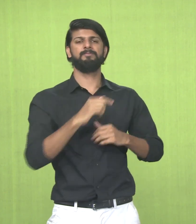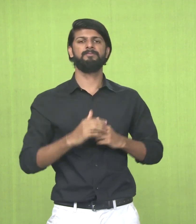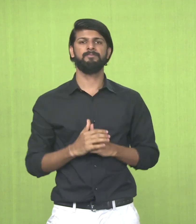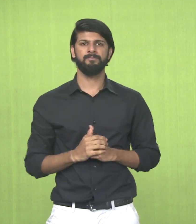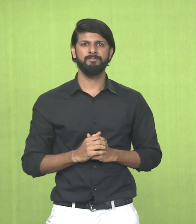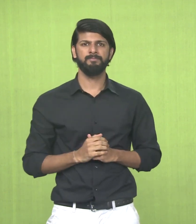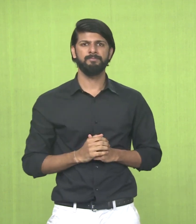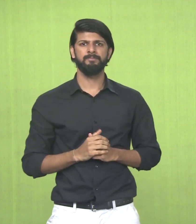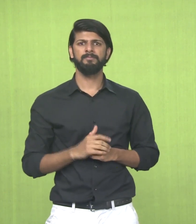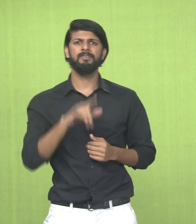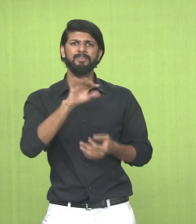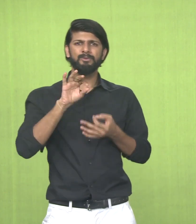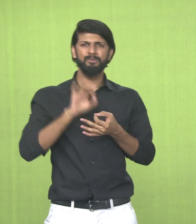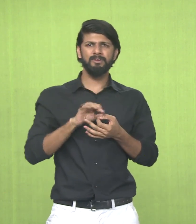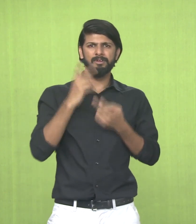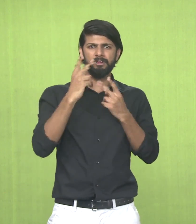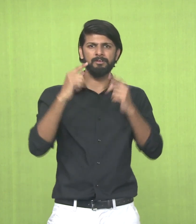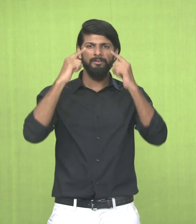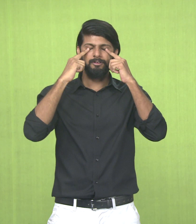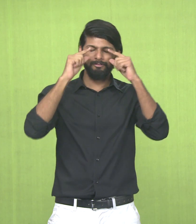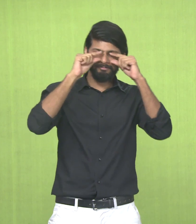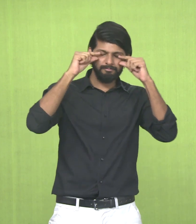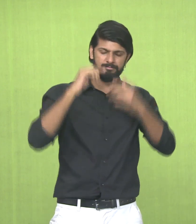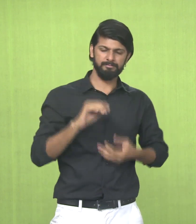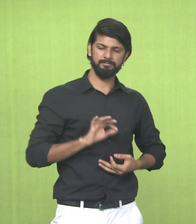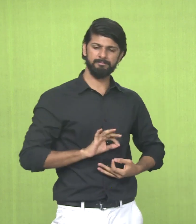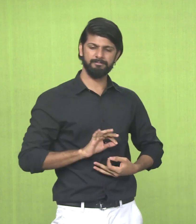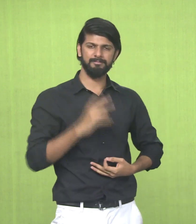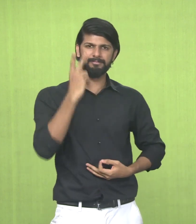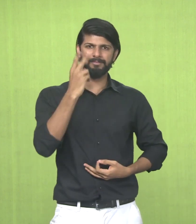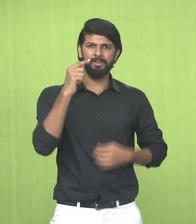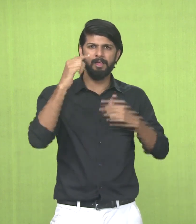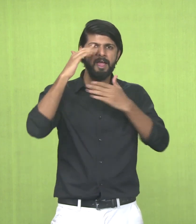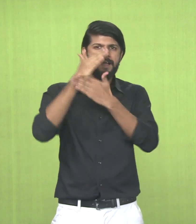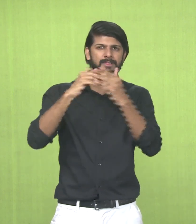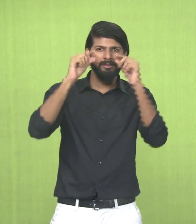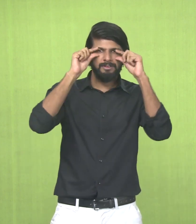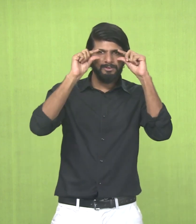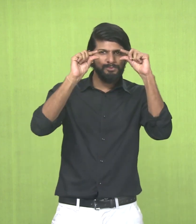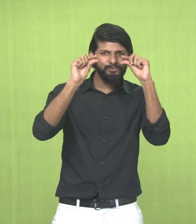In the first cave. You would see Avalokiteswara, the eyes are half open,